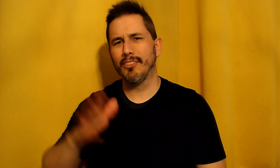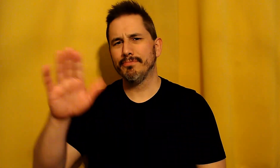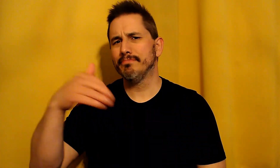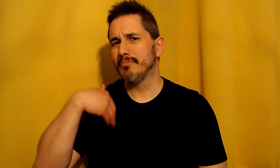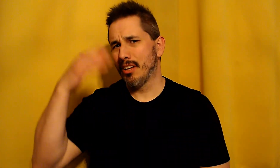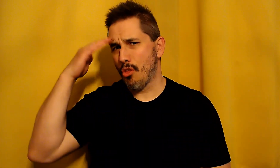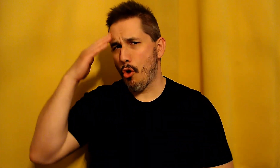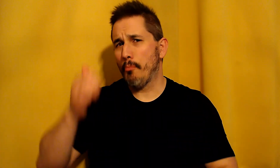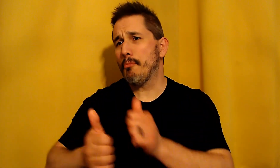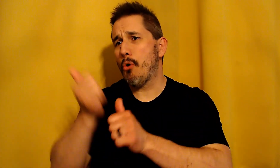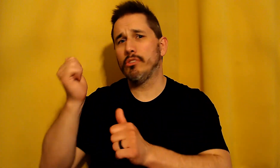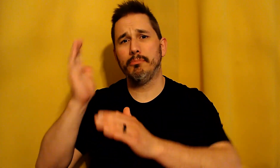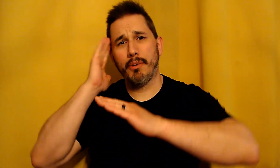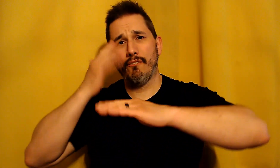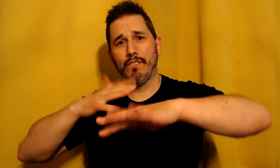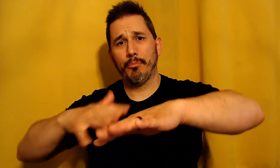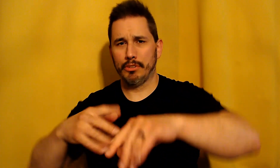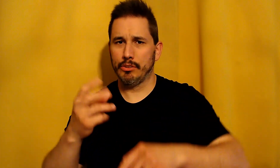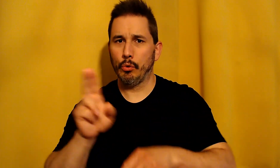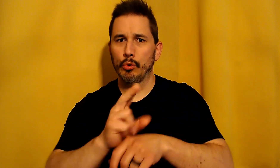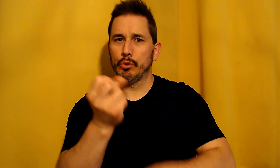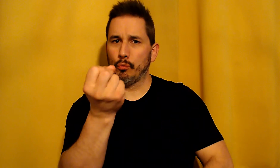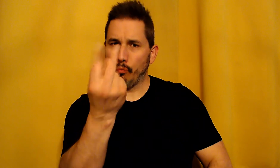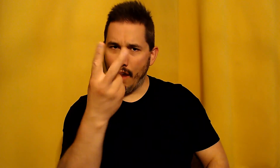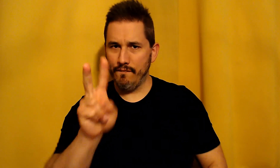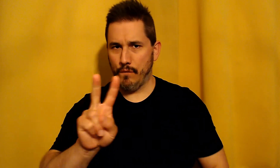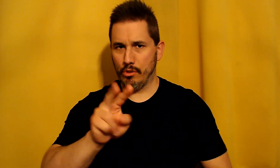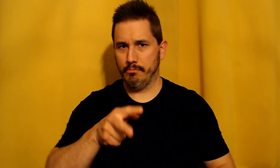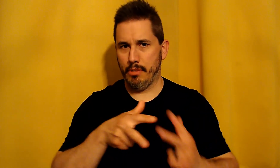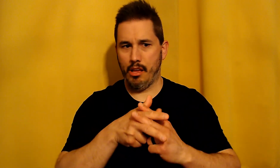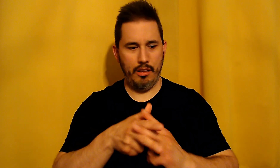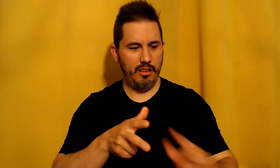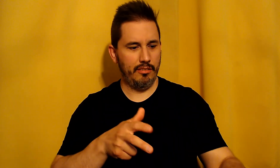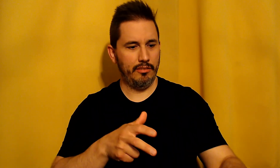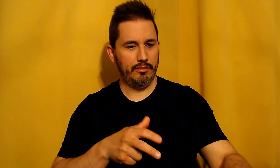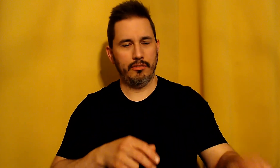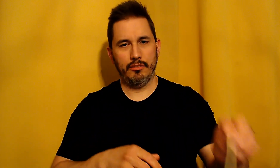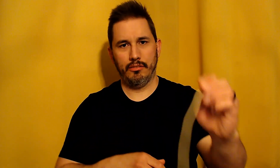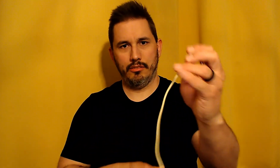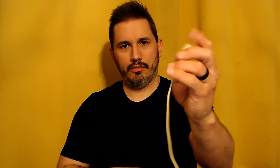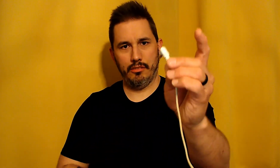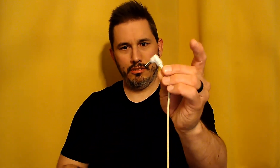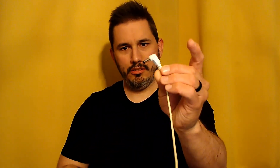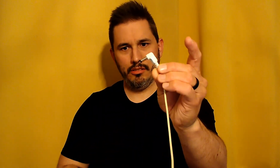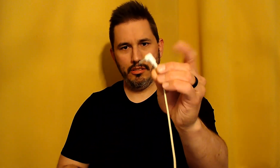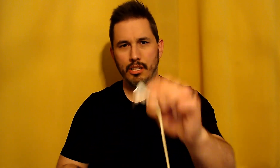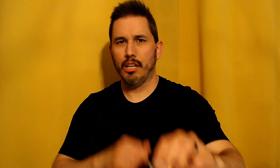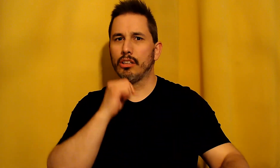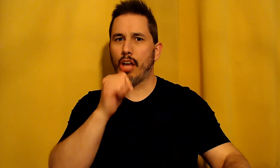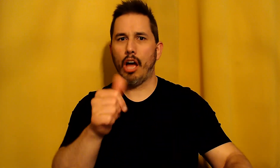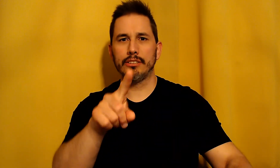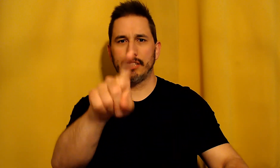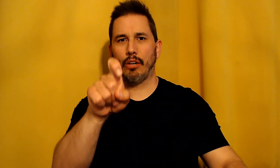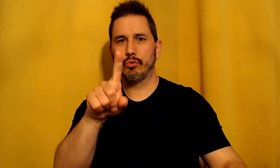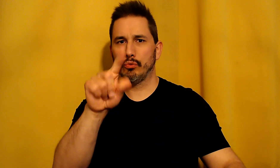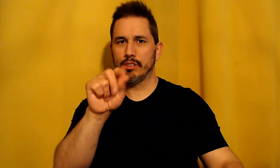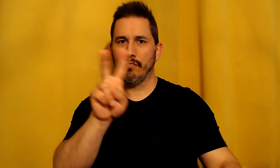able to have that set for your bed shaker as well. Usually bed shakers use a plug like this that's 12